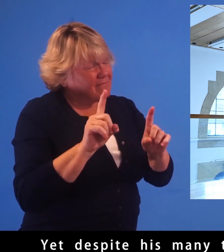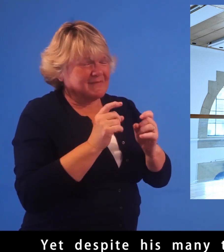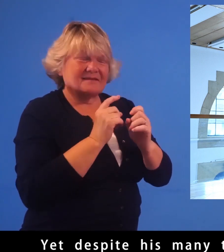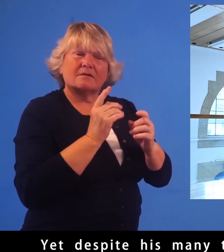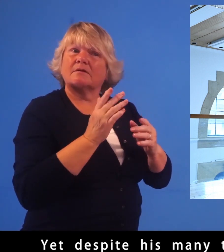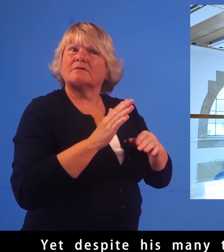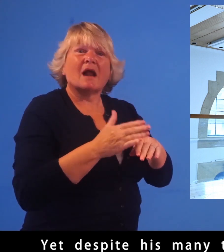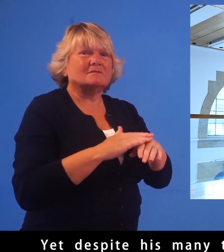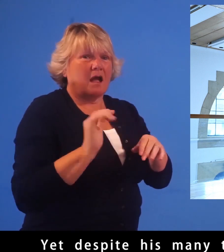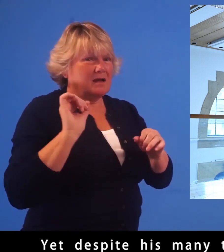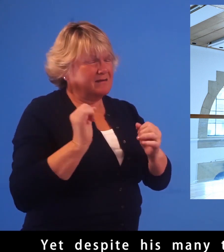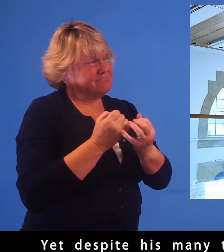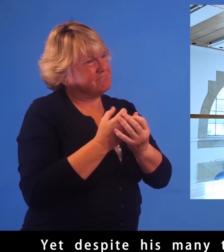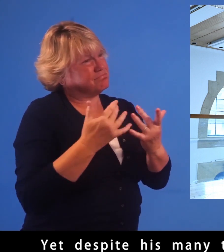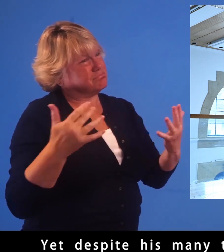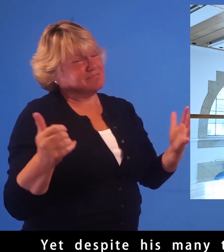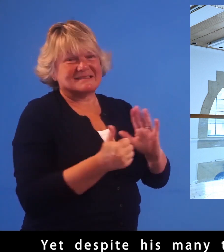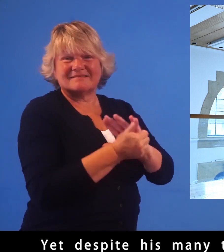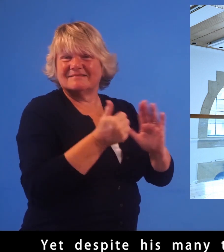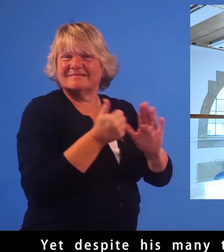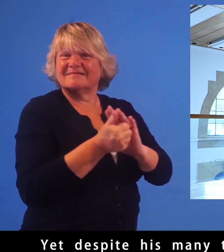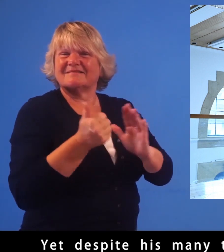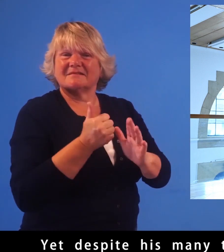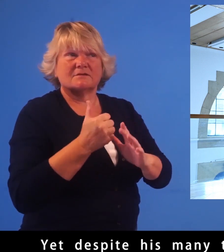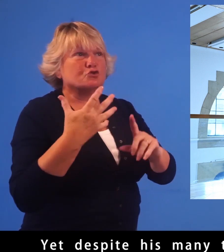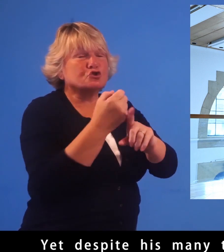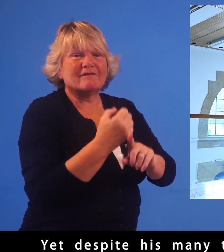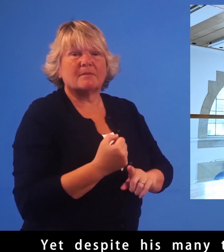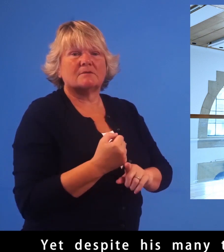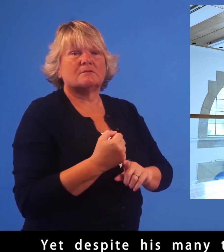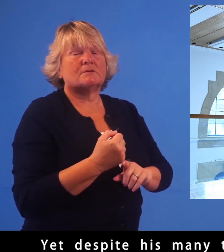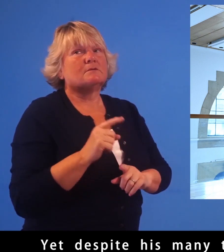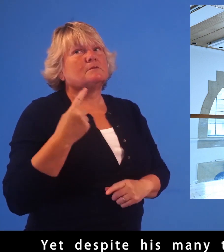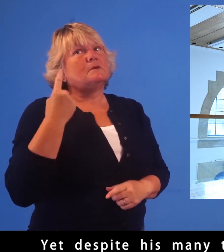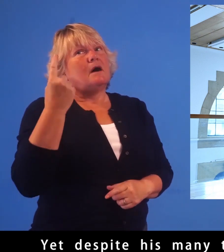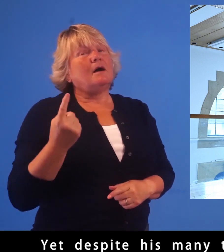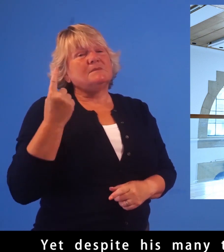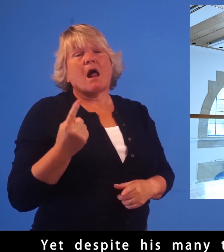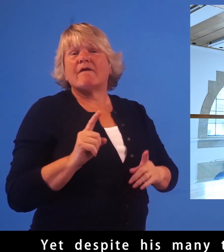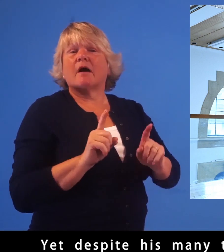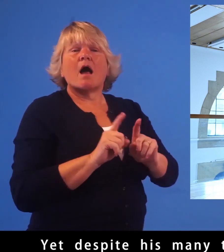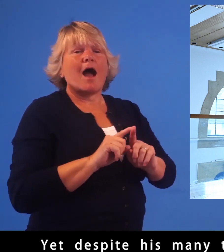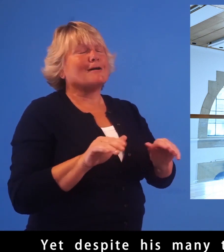Yet, despite his many talents and achievements, Thompson was a modest individual